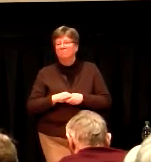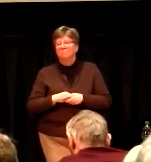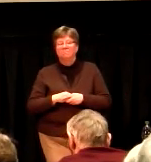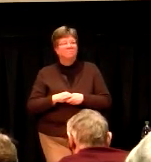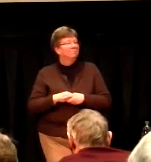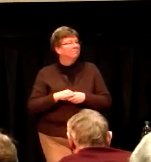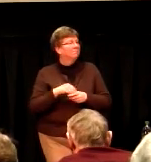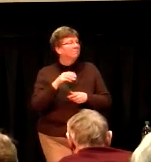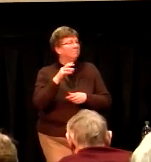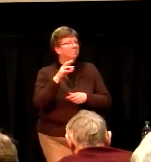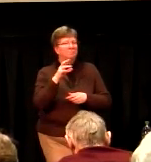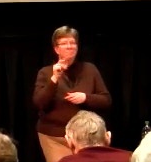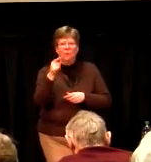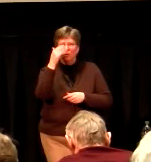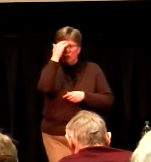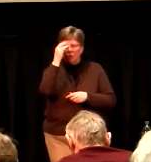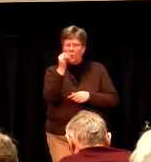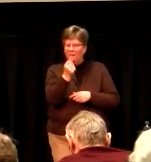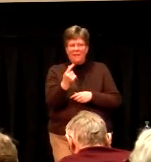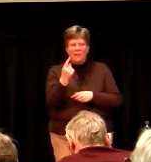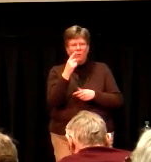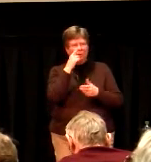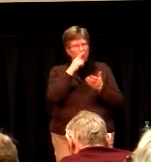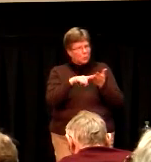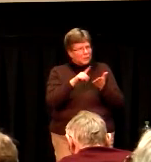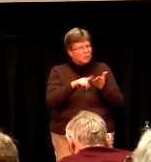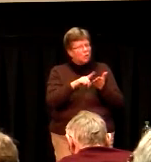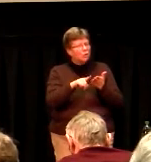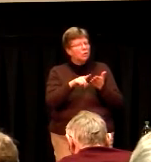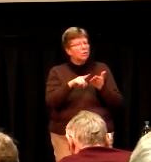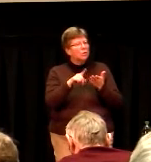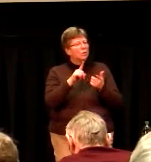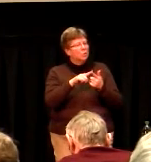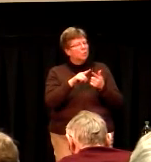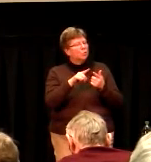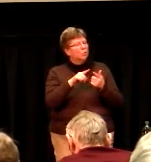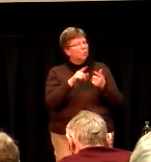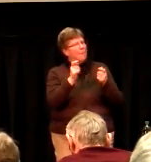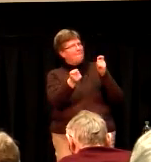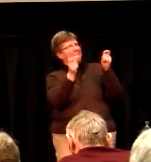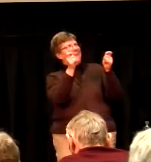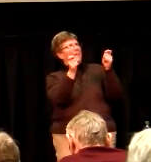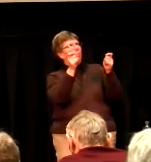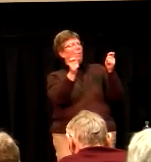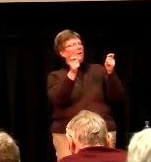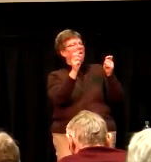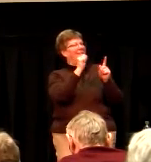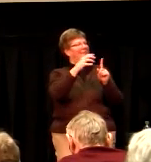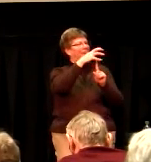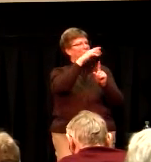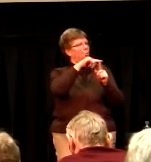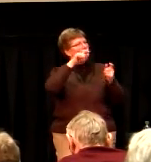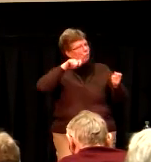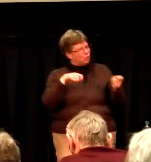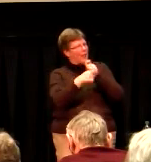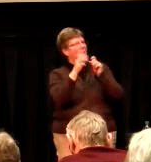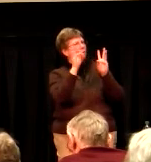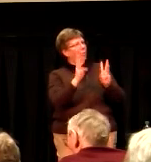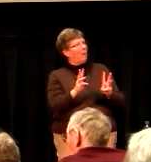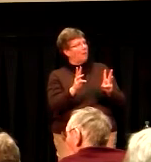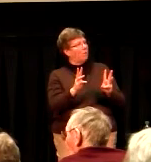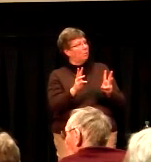Do you know if anybody has done any research to manipulate the atmosphere to change the weather? Oh,